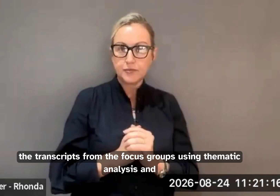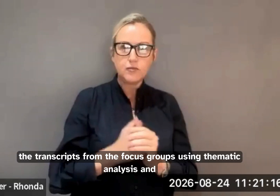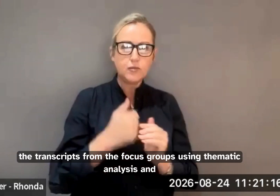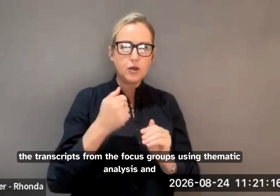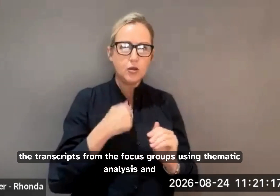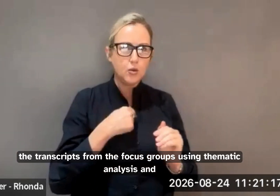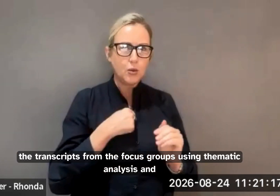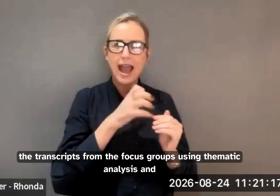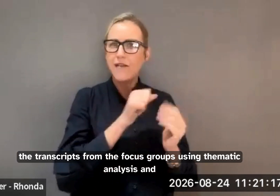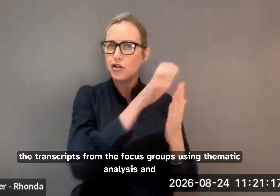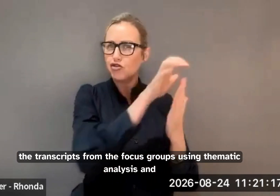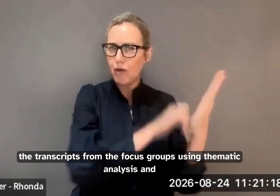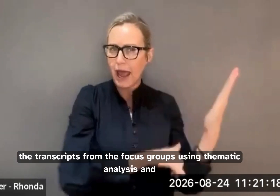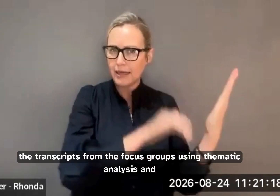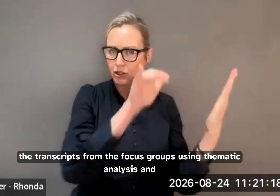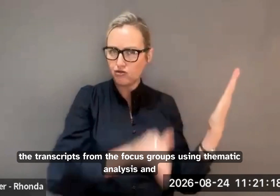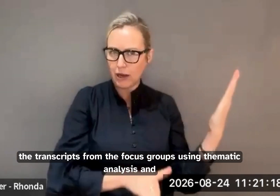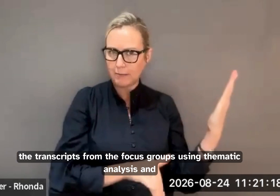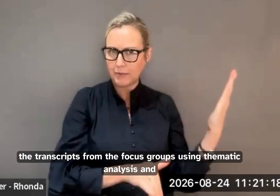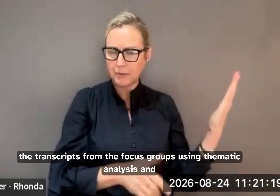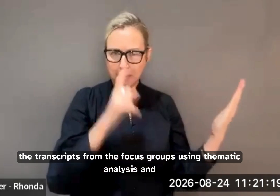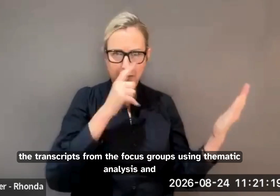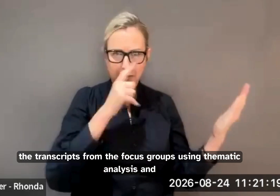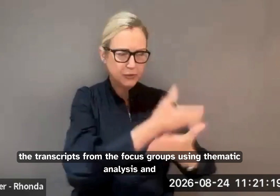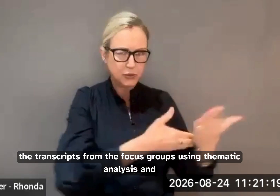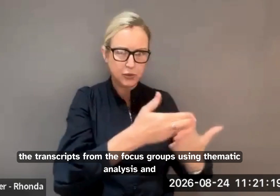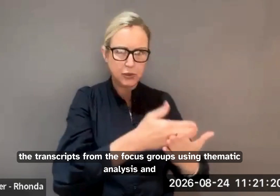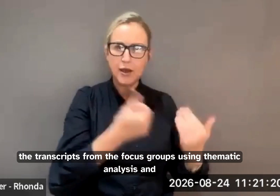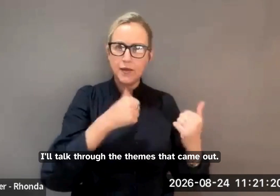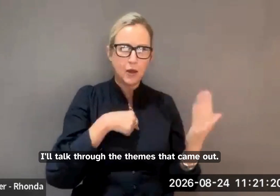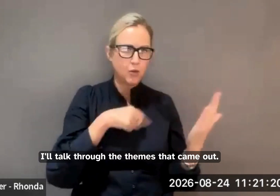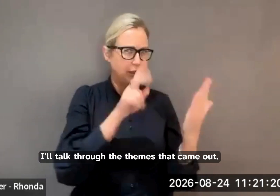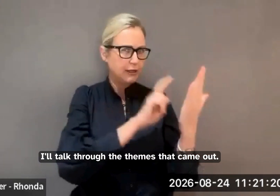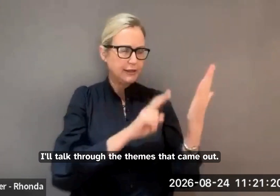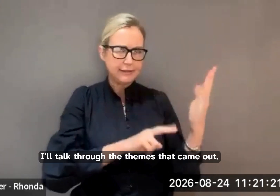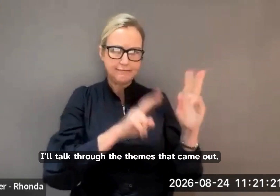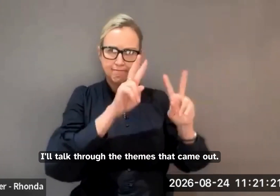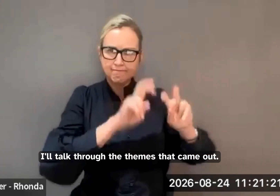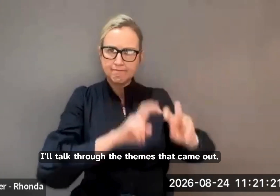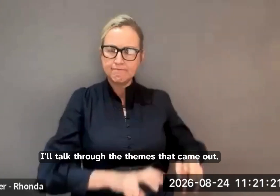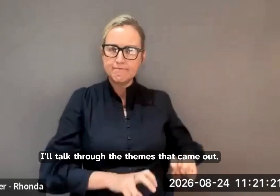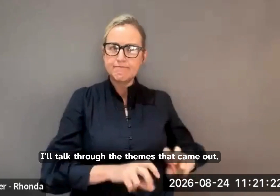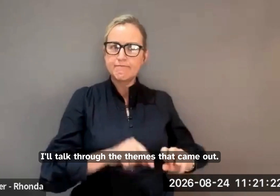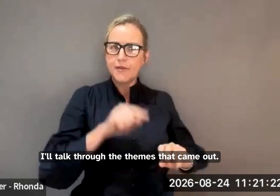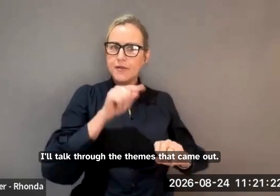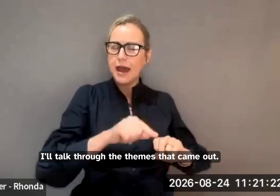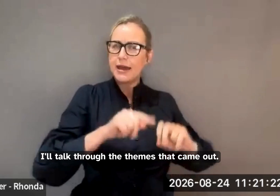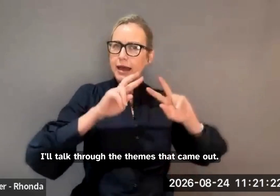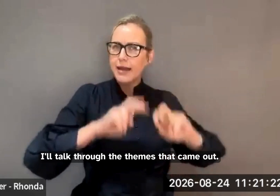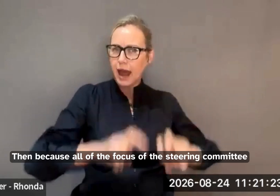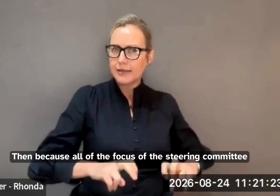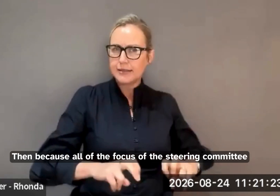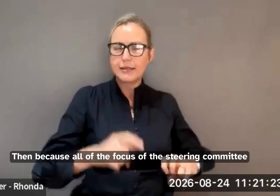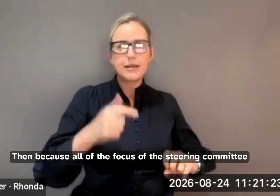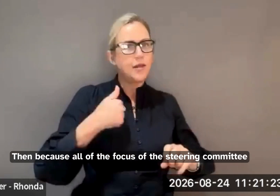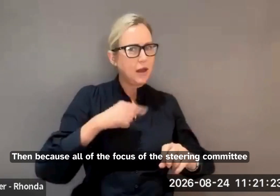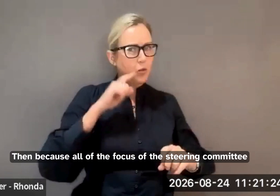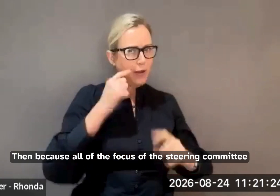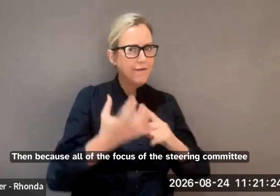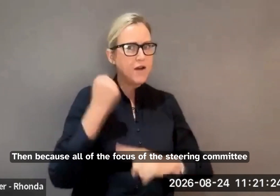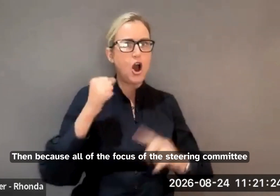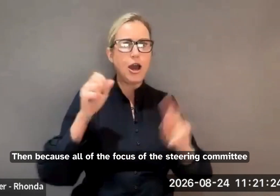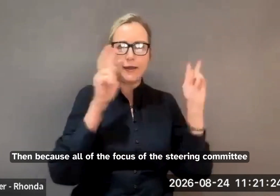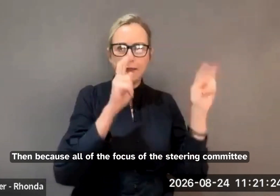analysed the transcripts from the focus groups using thematic analysis, and I'll talk through the themes that came out.